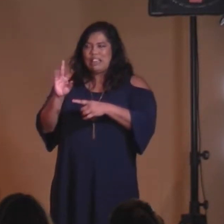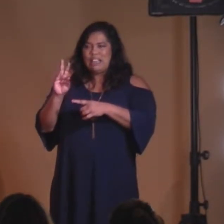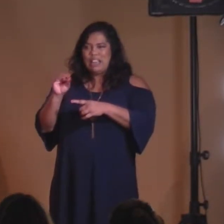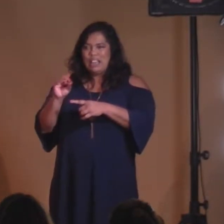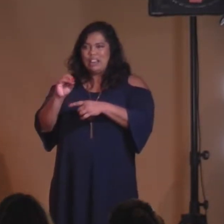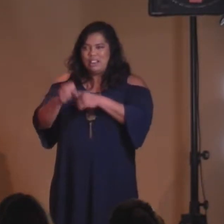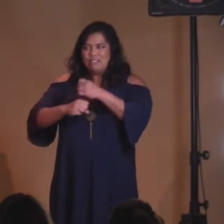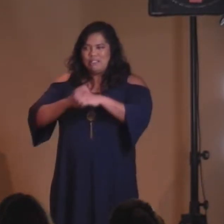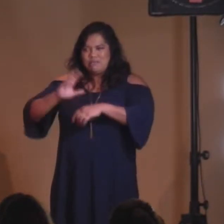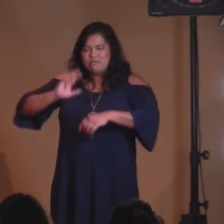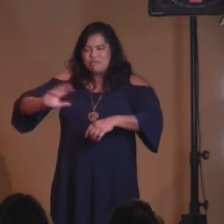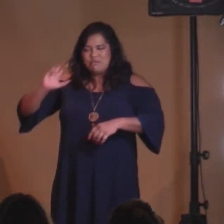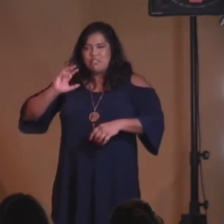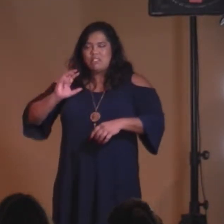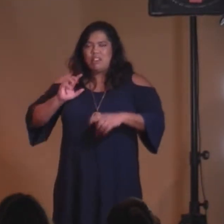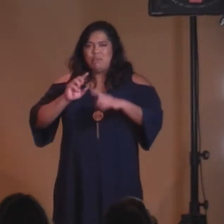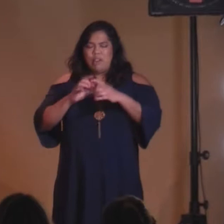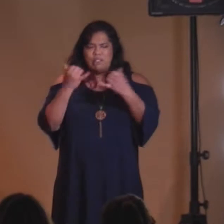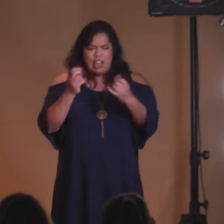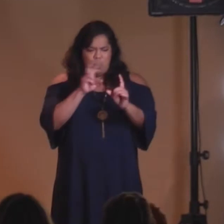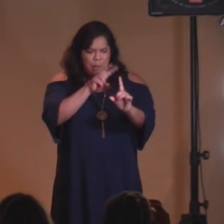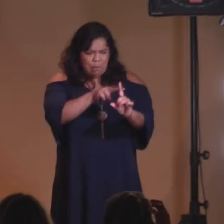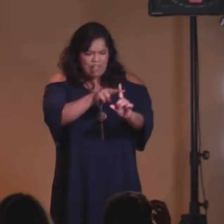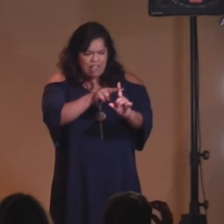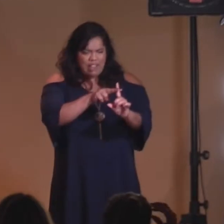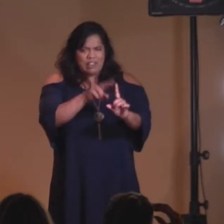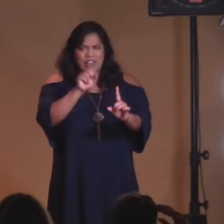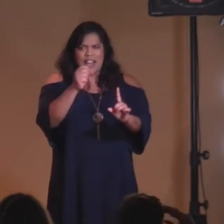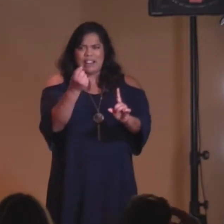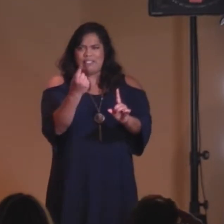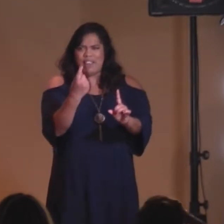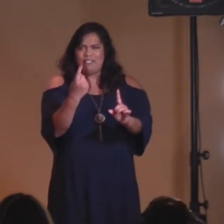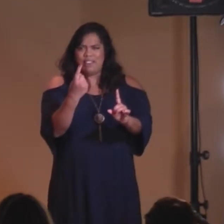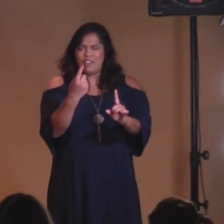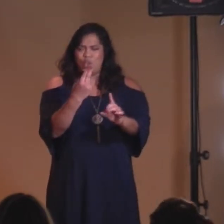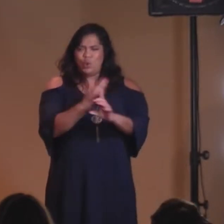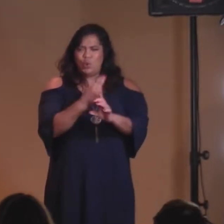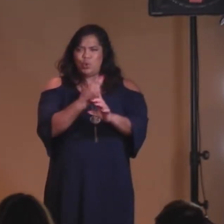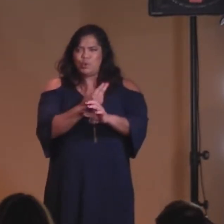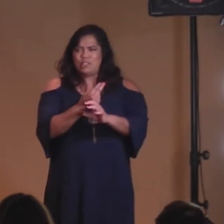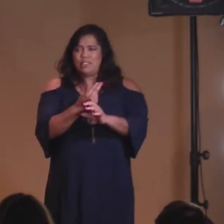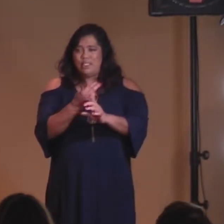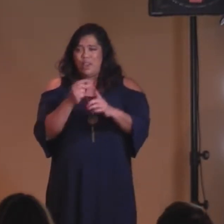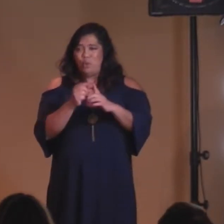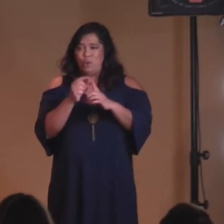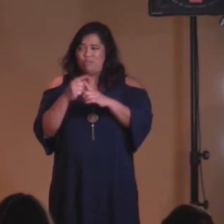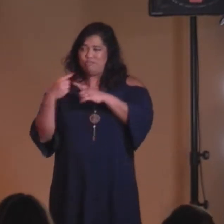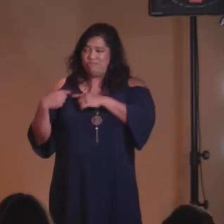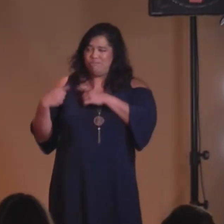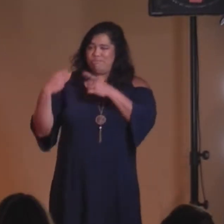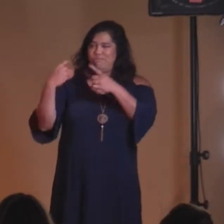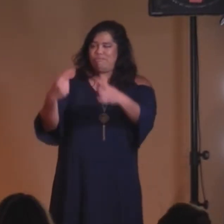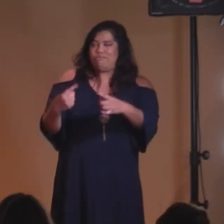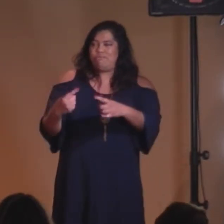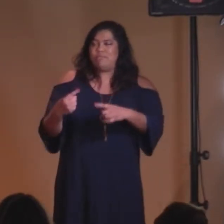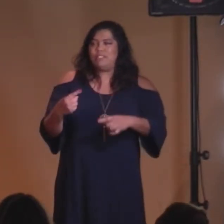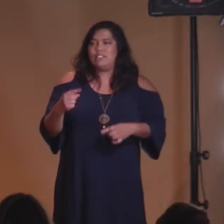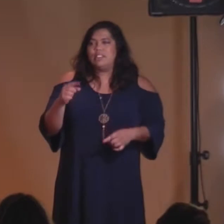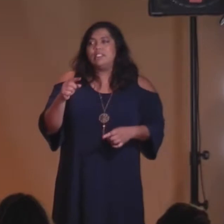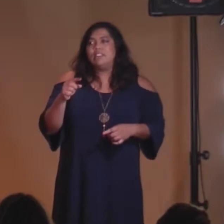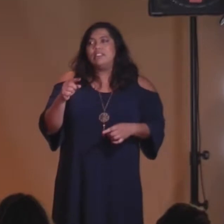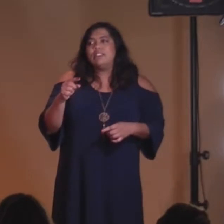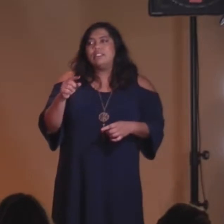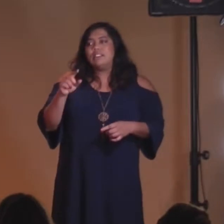11th attacks. Terrorism. That word, terrorism, has been around for a long time, since the French